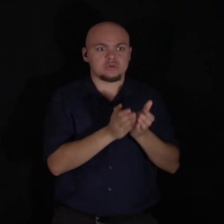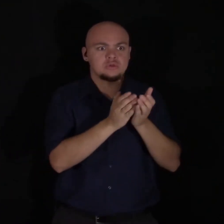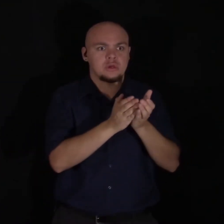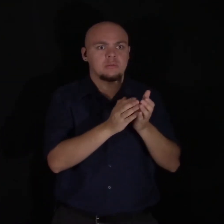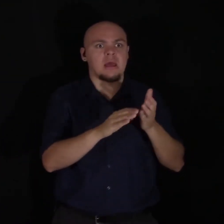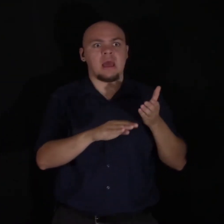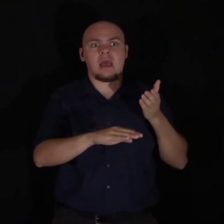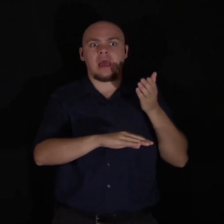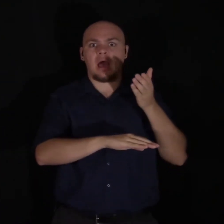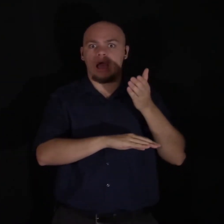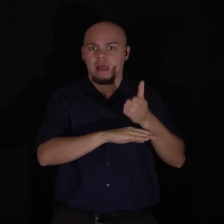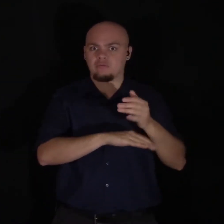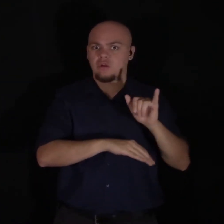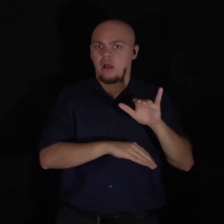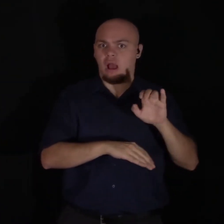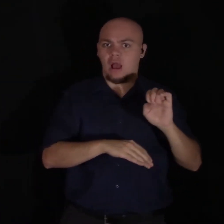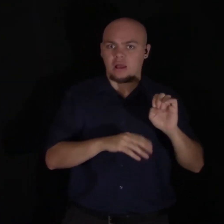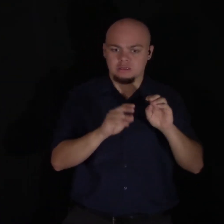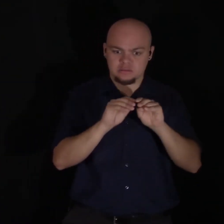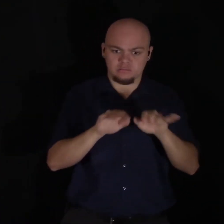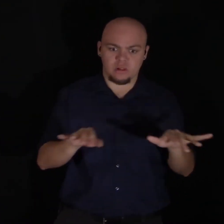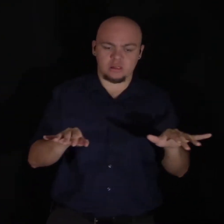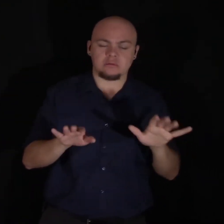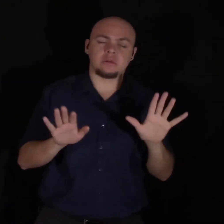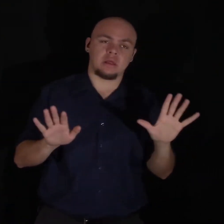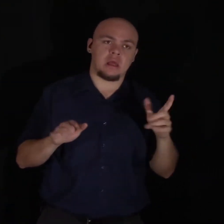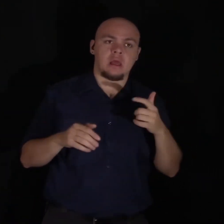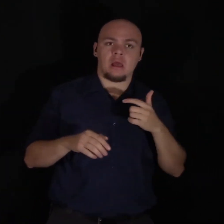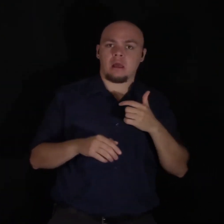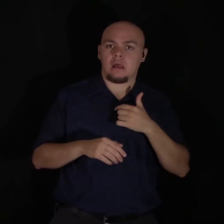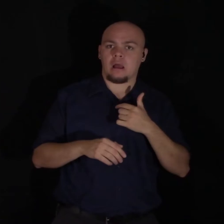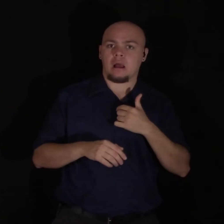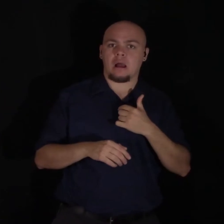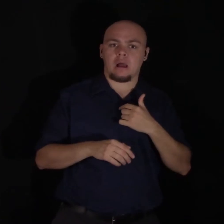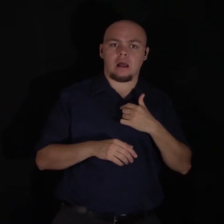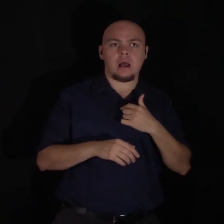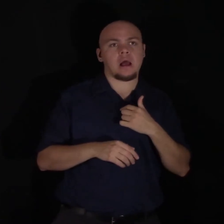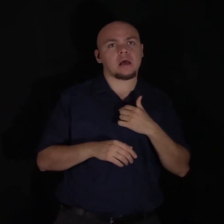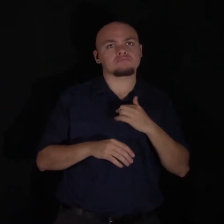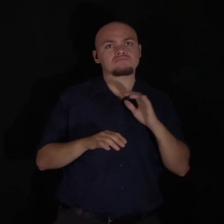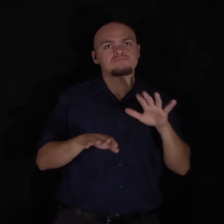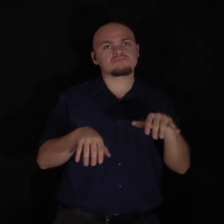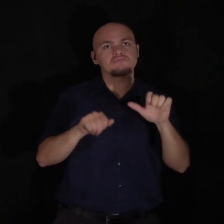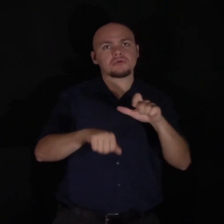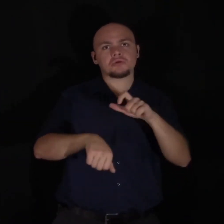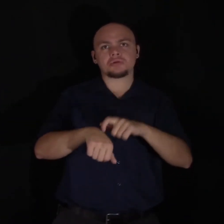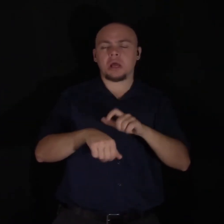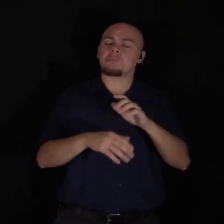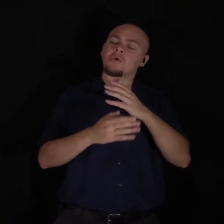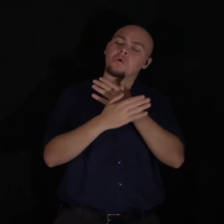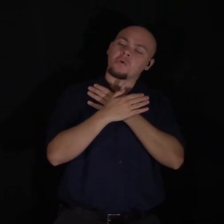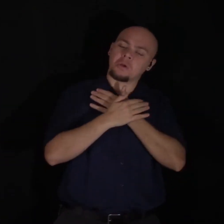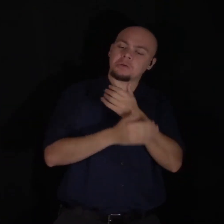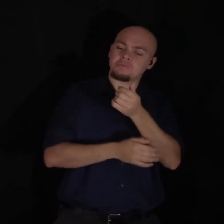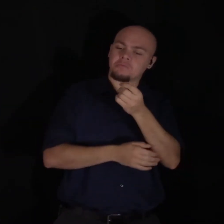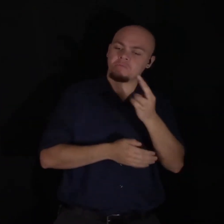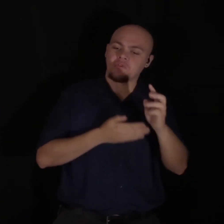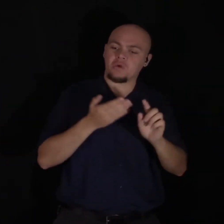breaking up of the ice. I profited of this time to rest for a few hours. In the